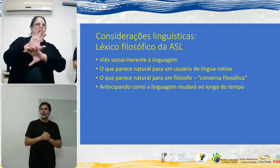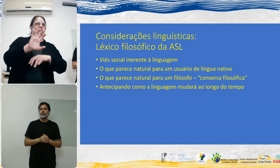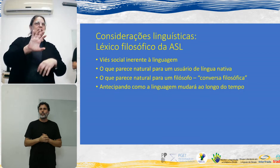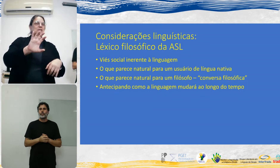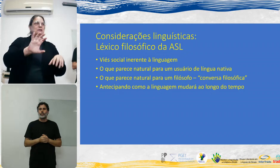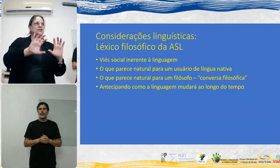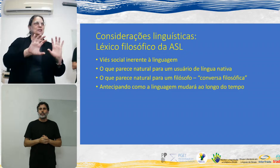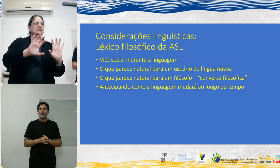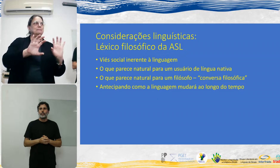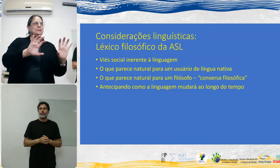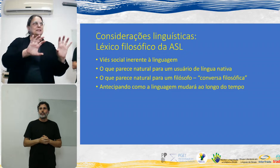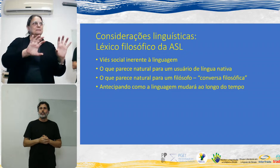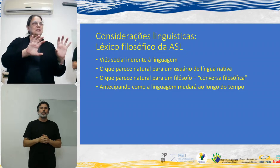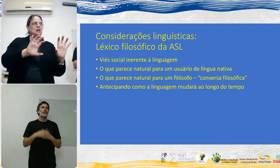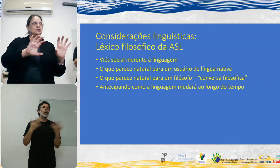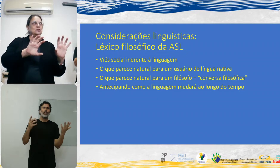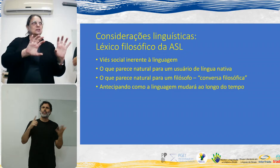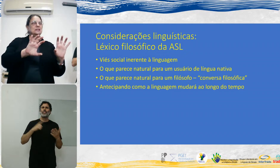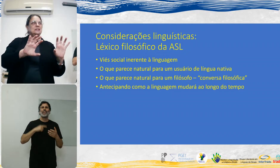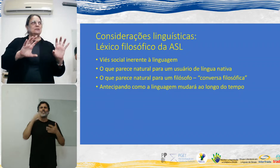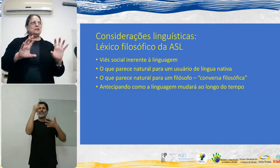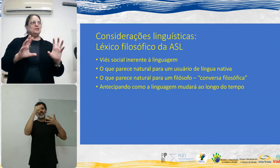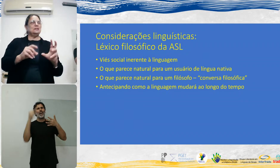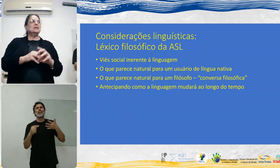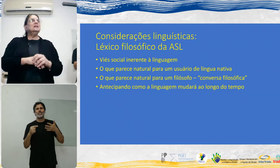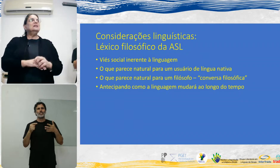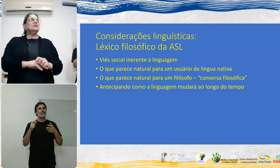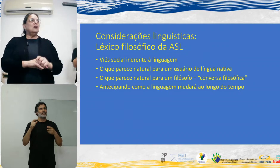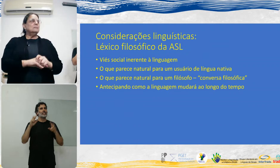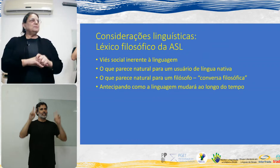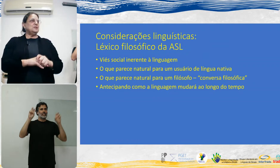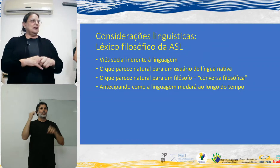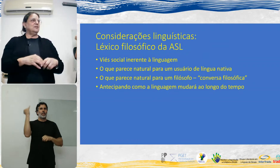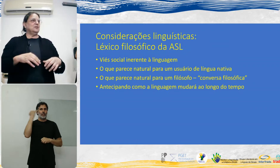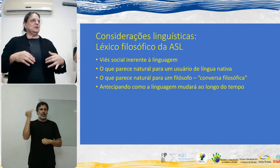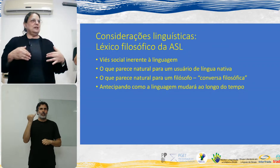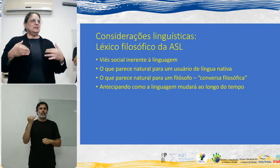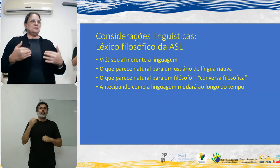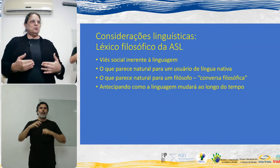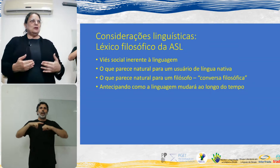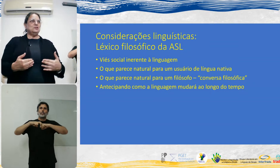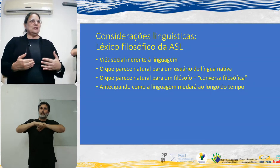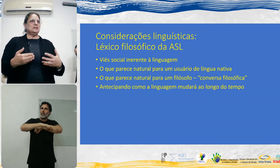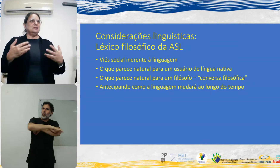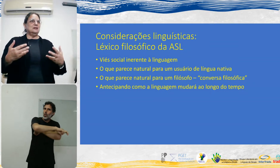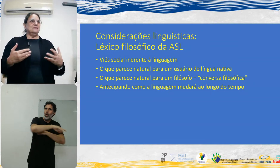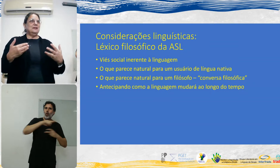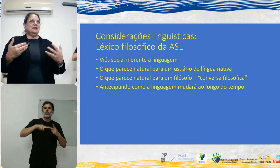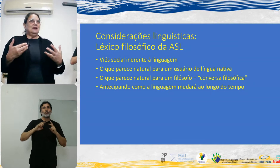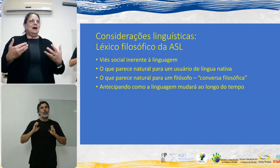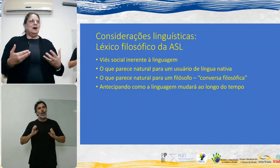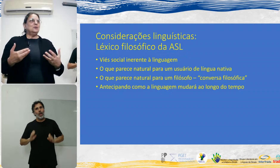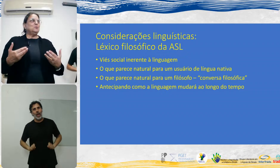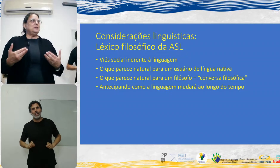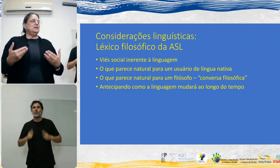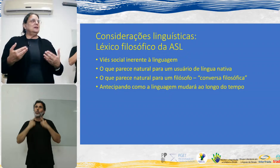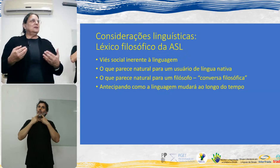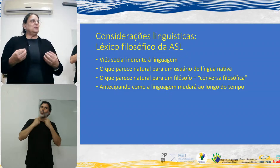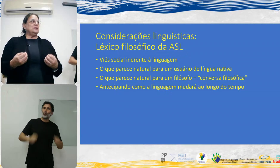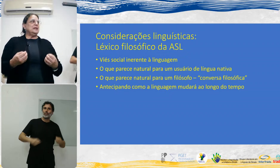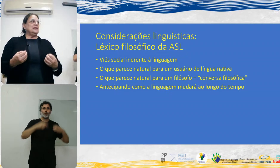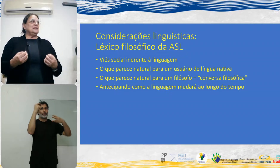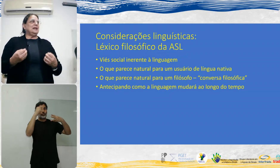ethical considerations, epistemological considerations come together in this project of how do